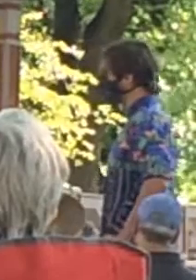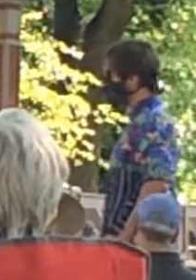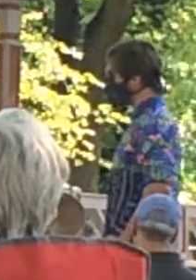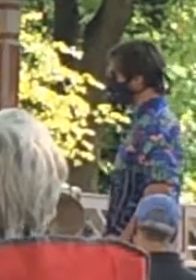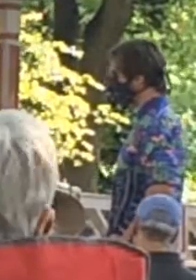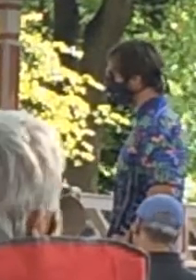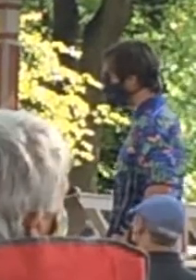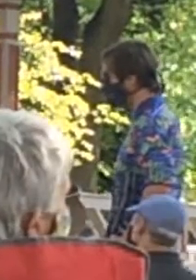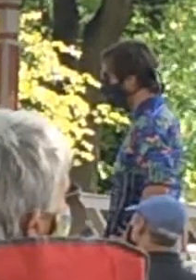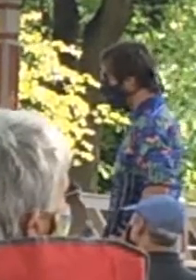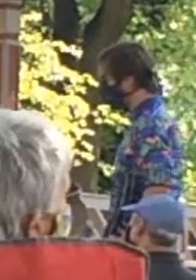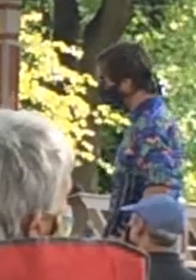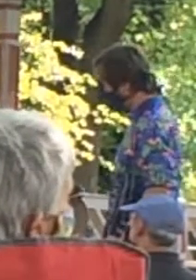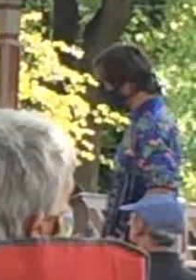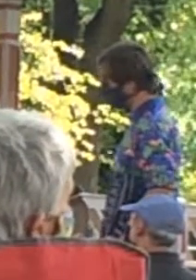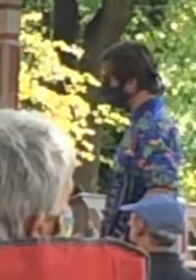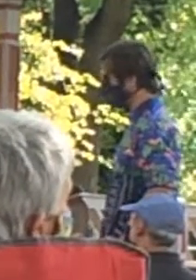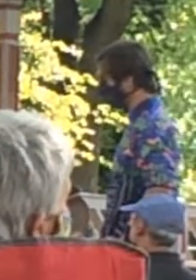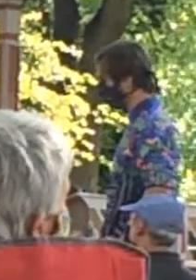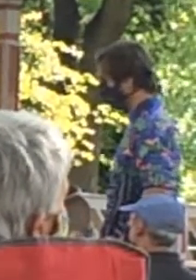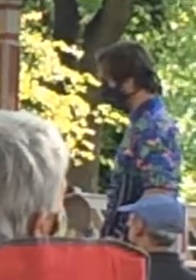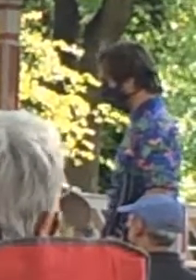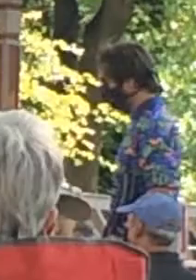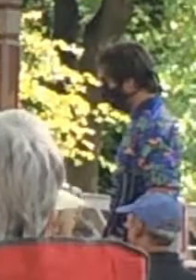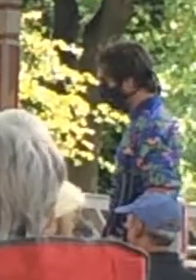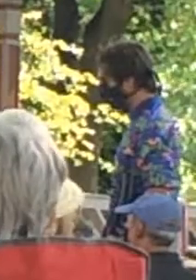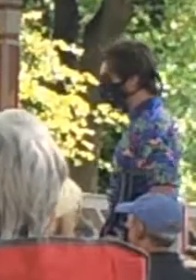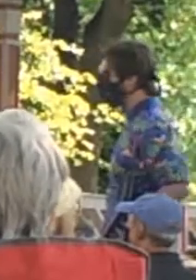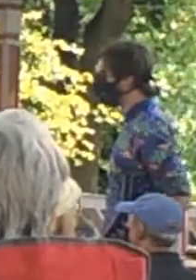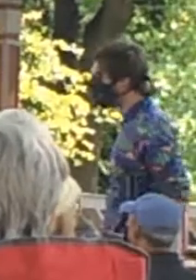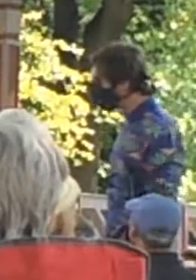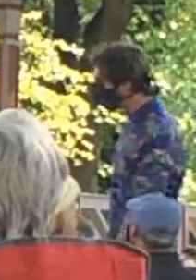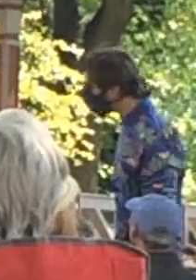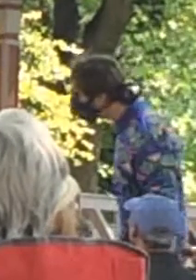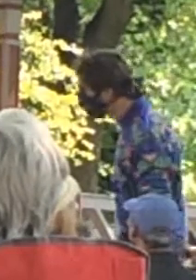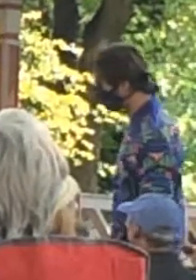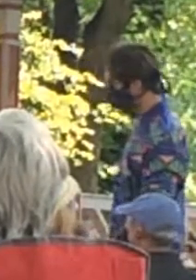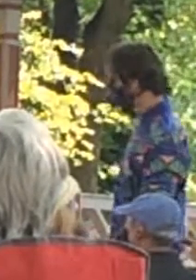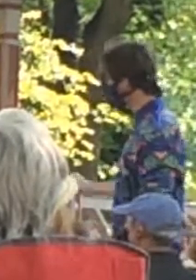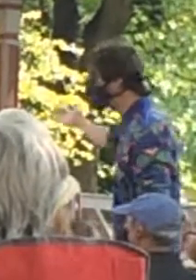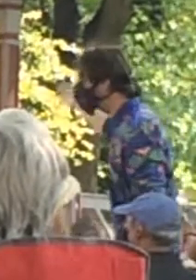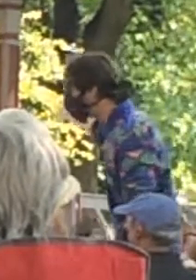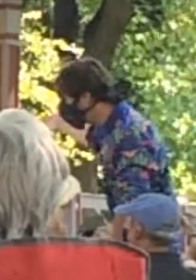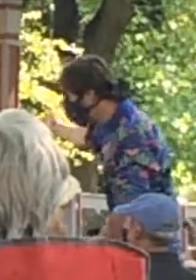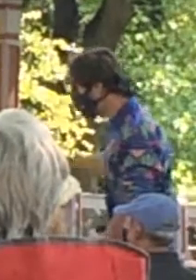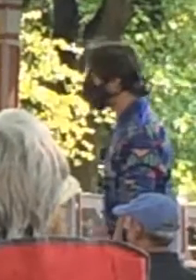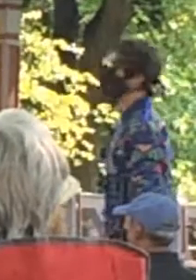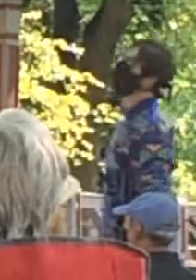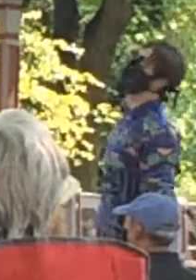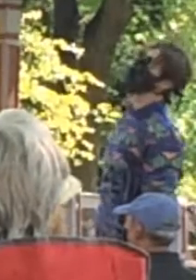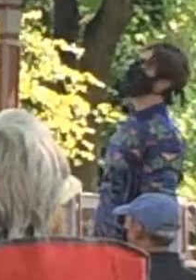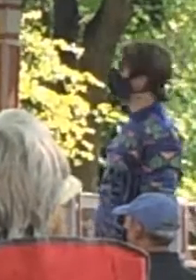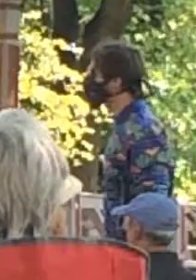their dog on a leash. So this gentleman is actually heckling what's going on here right now, the one with the